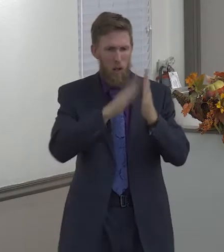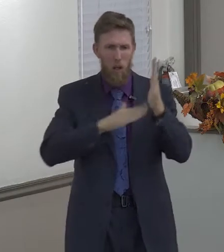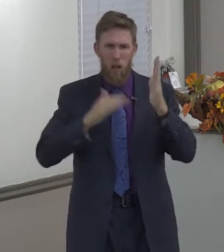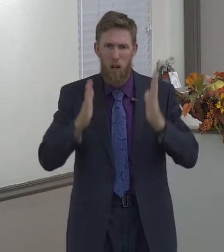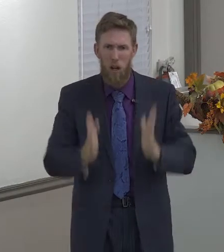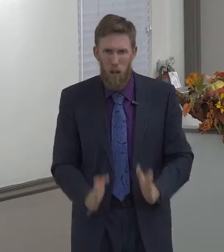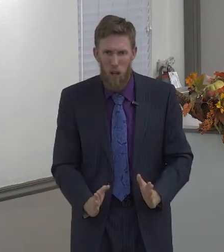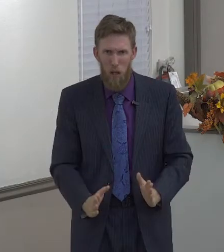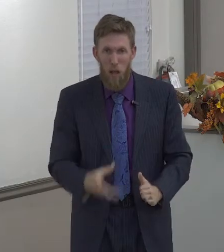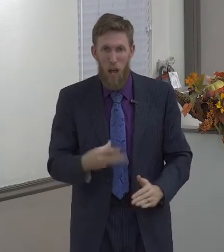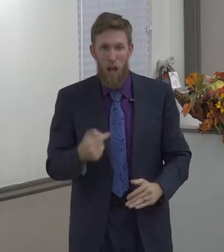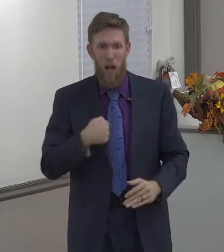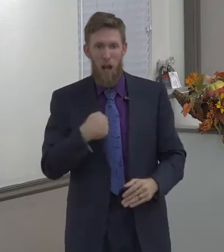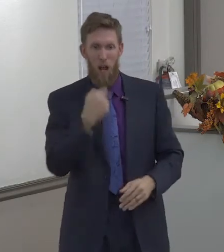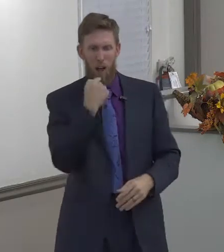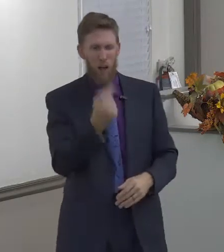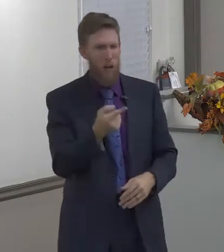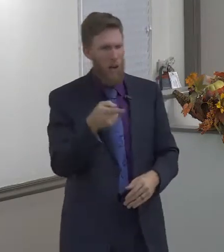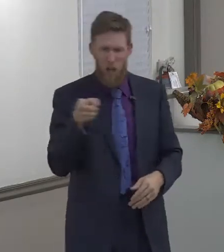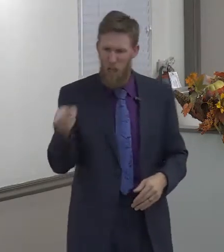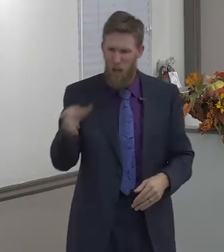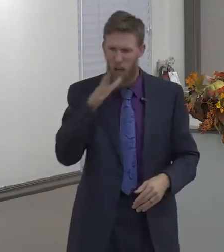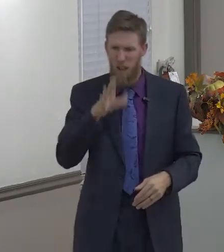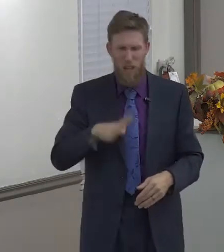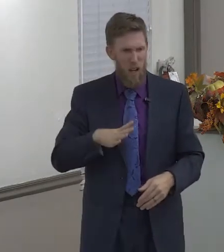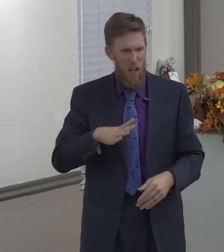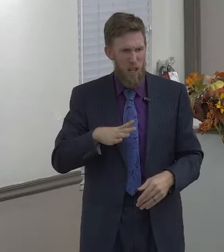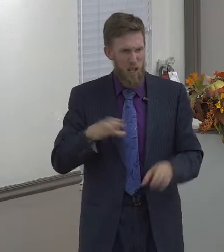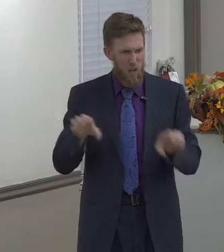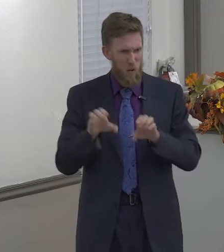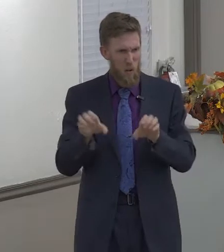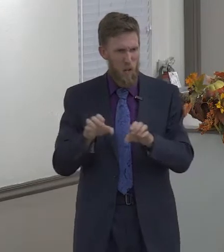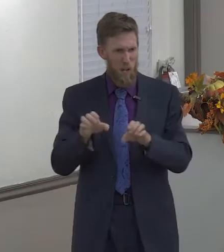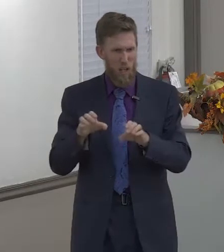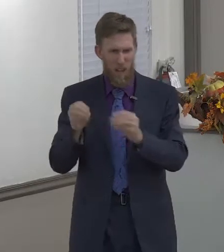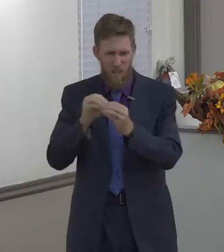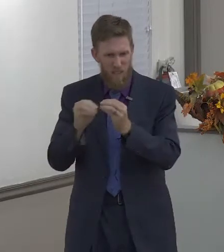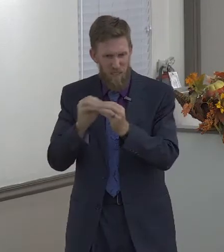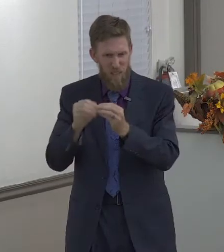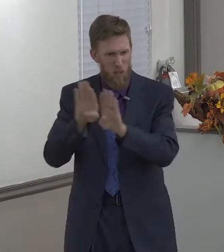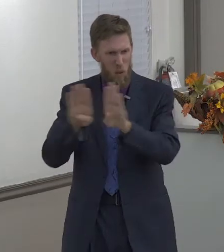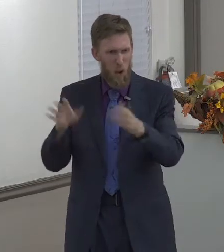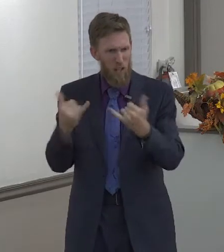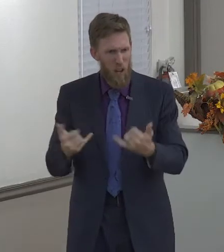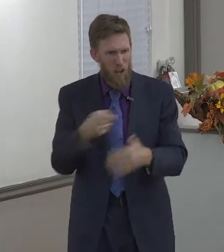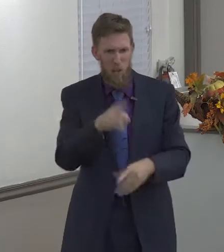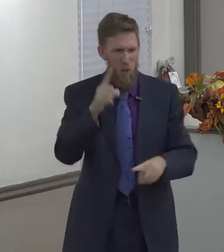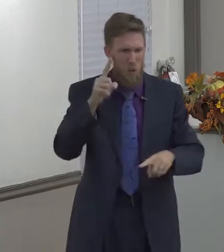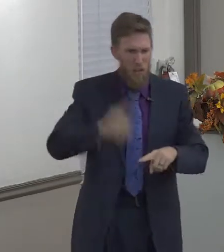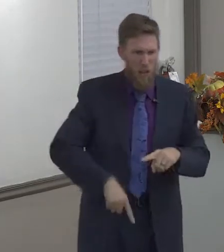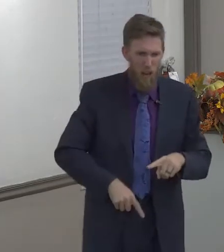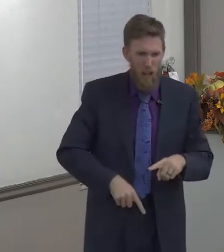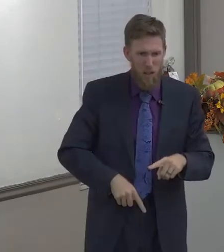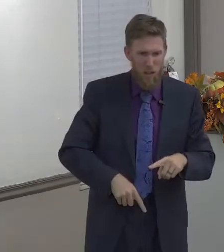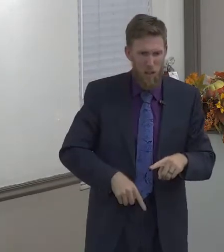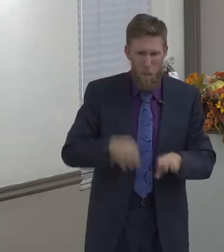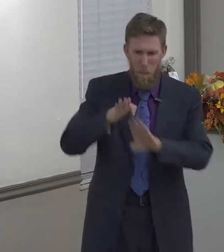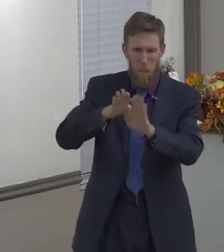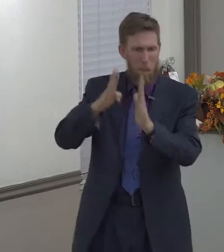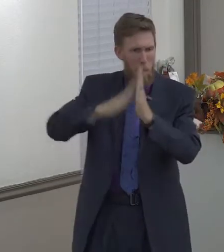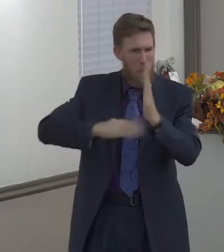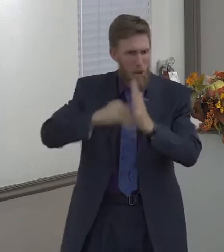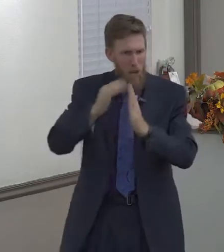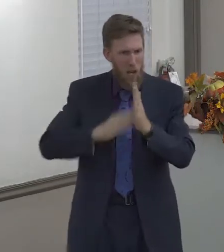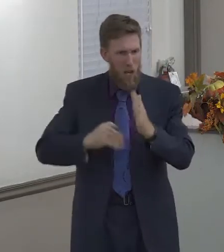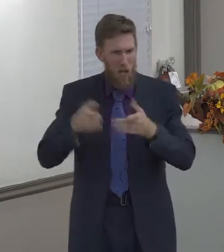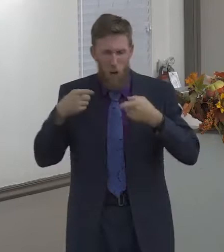You can't paint wet drywall. He's like, I'm leaving. He's like, all right, I get it. You're leaving. I'd leave